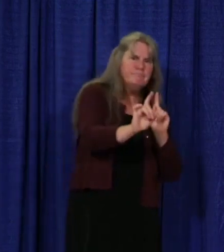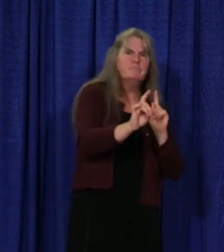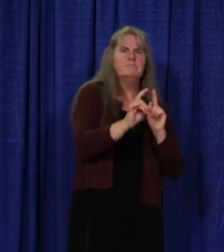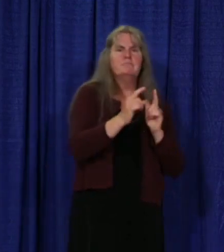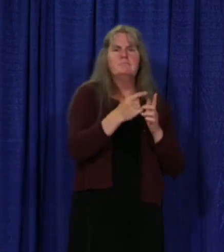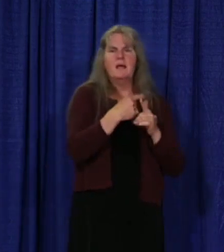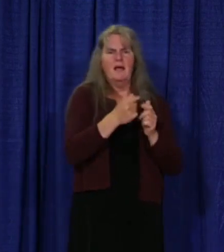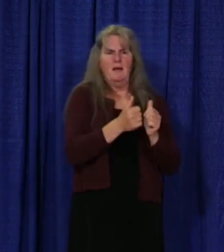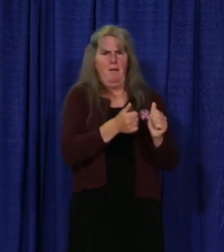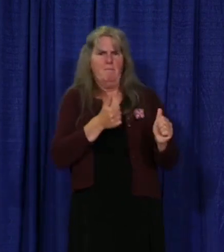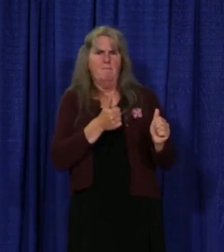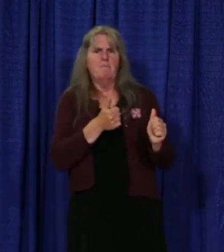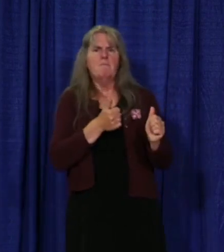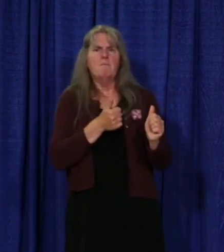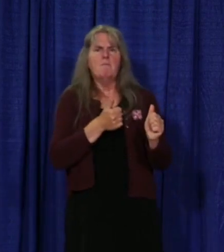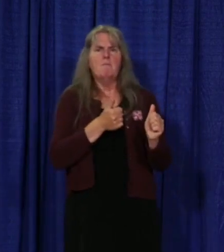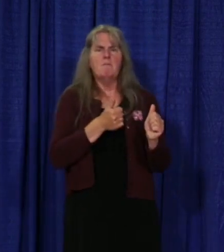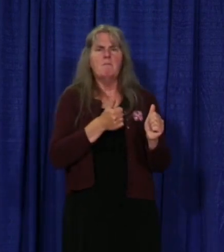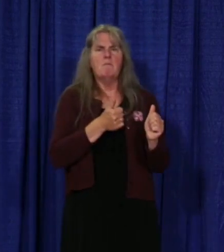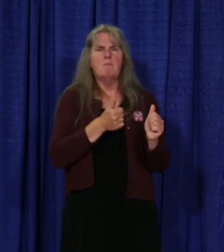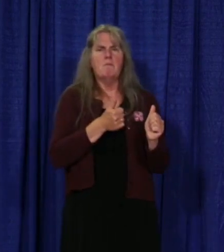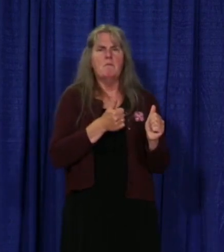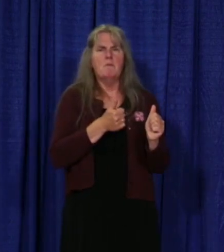and avoiding those